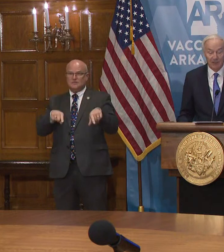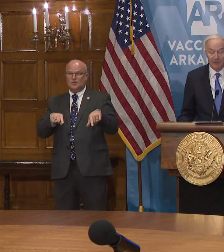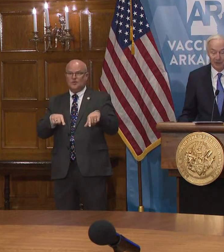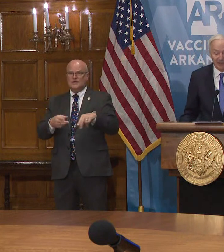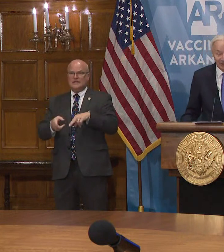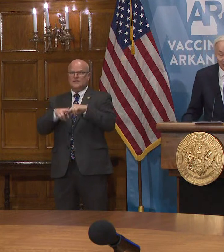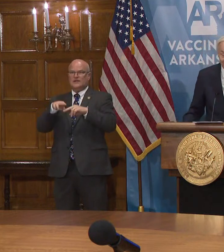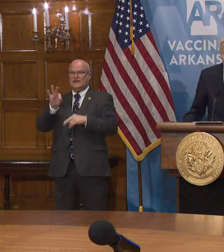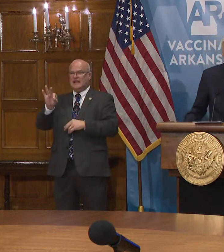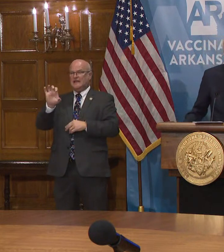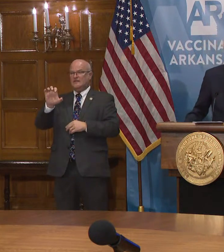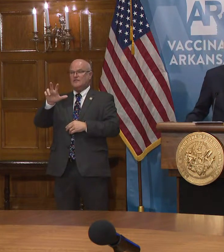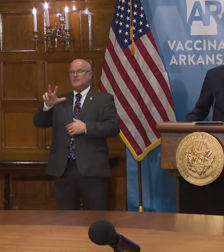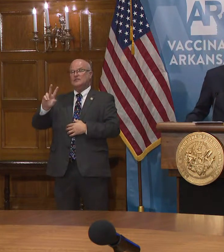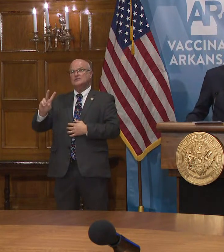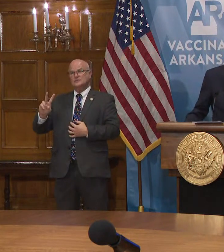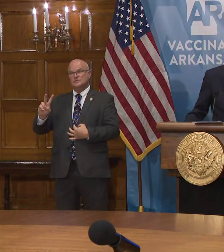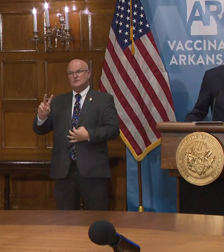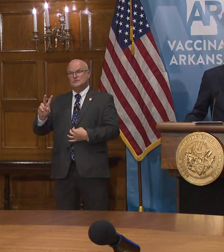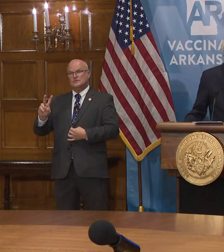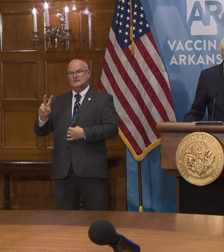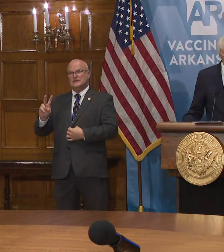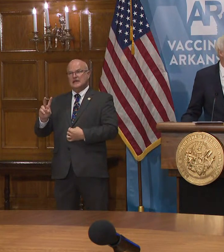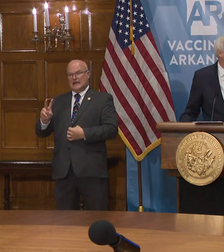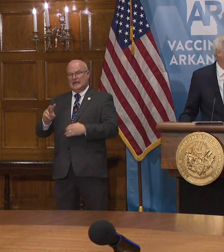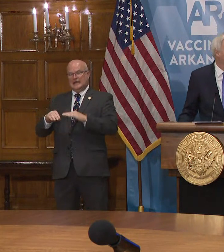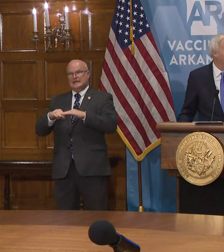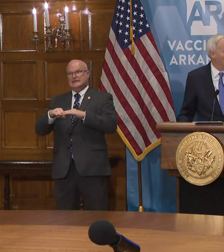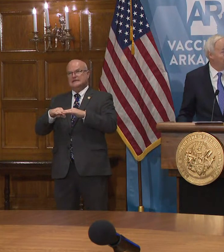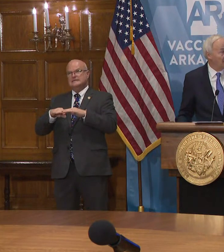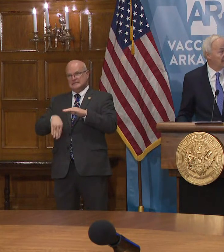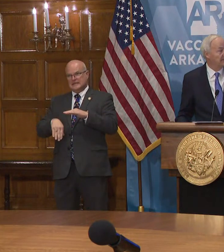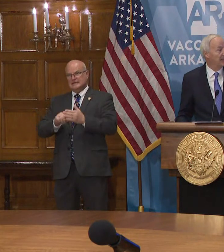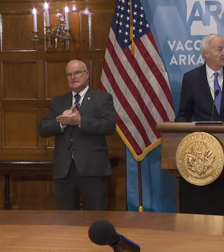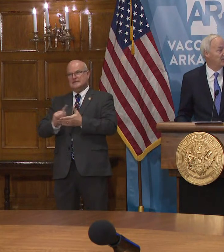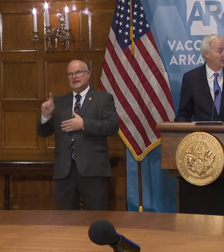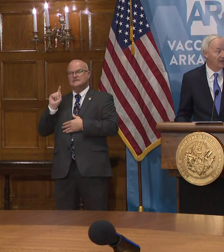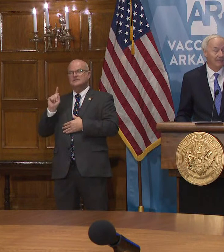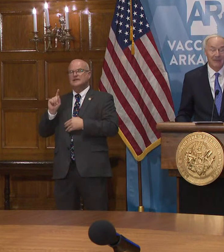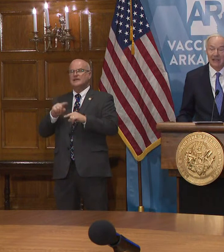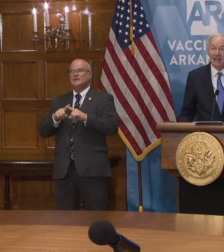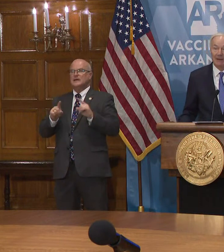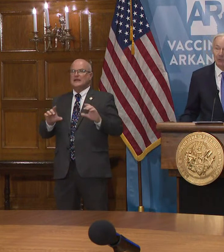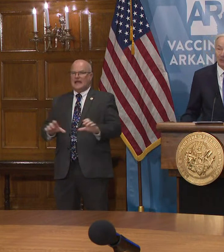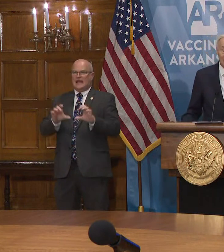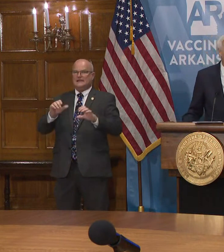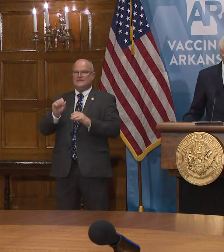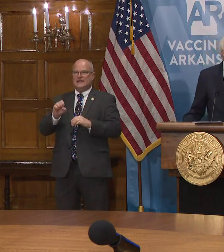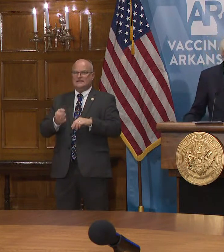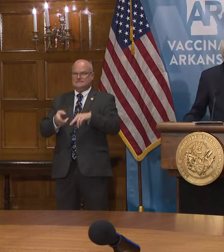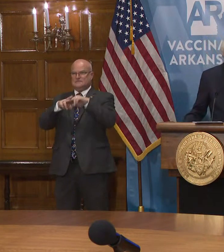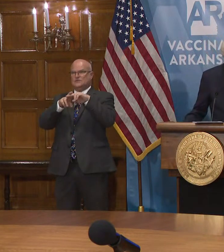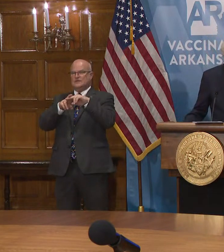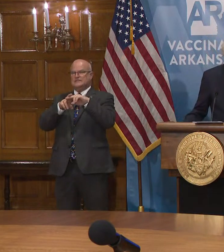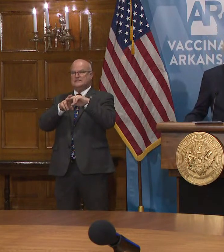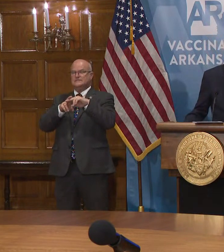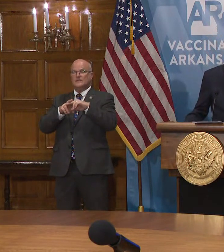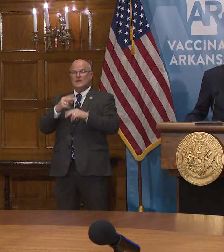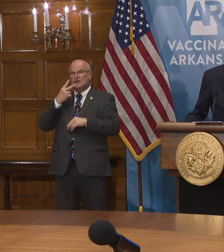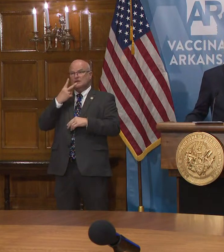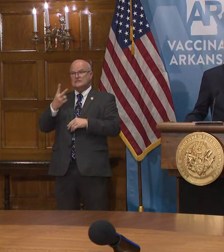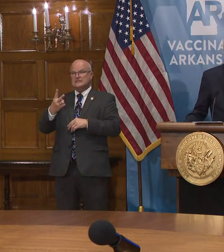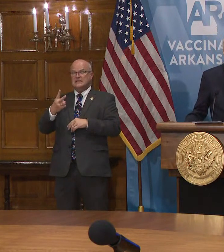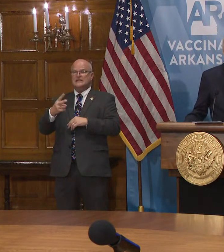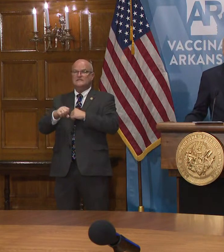of 932. Again, I'm pleased that it's down from a week ago, but our active cases are up. And when you see for